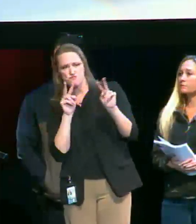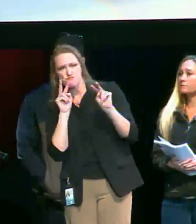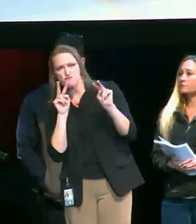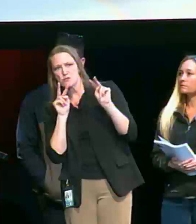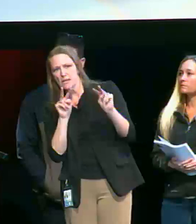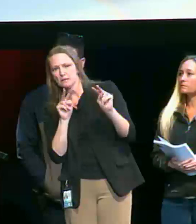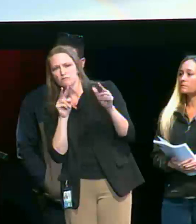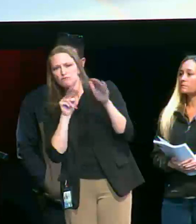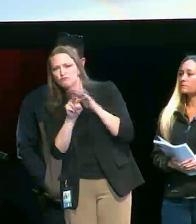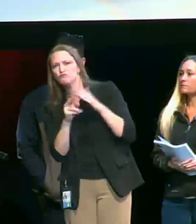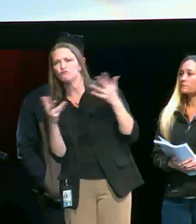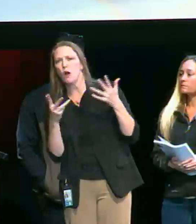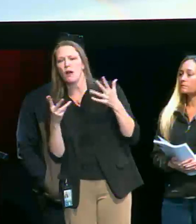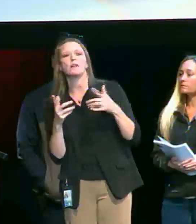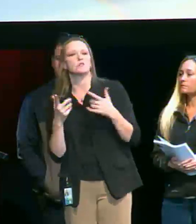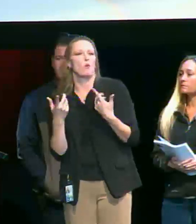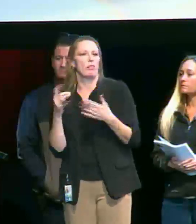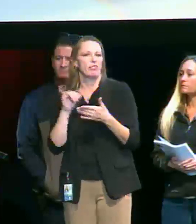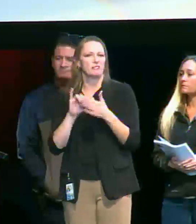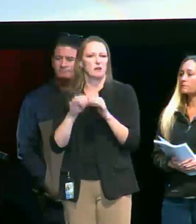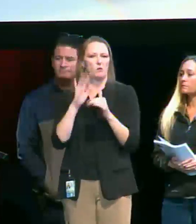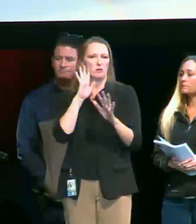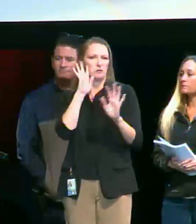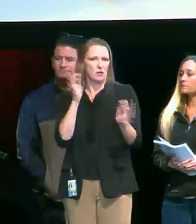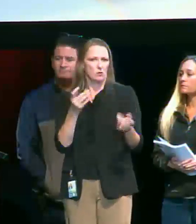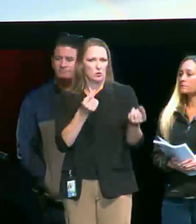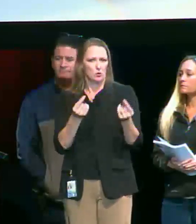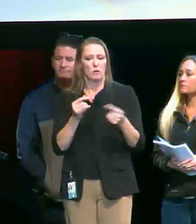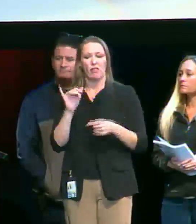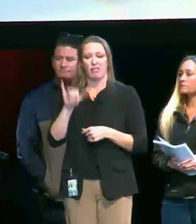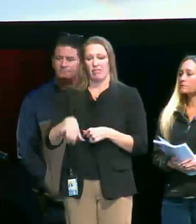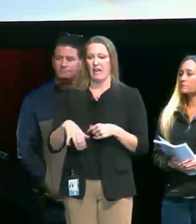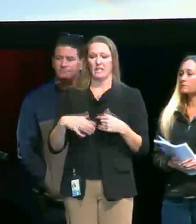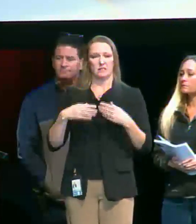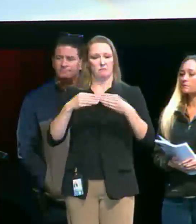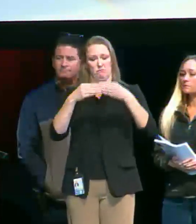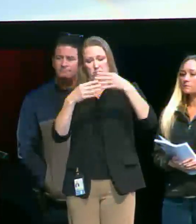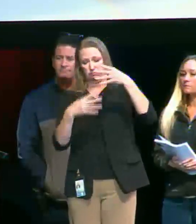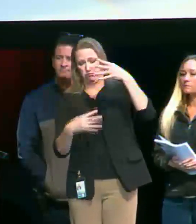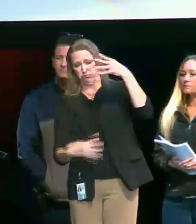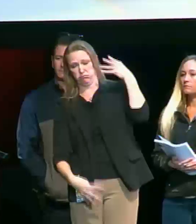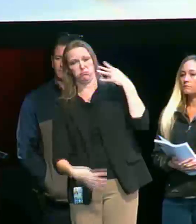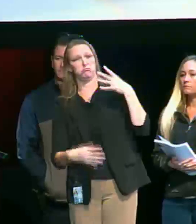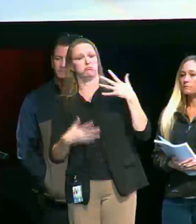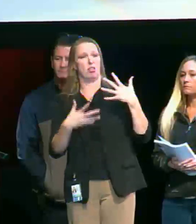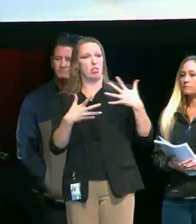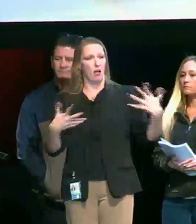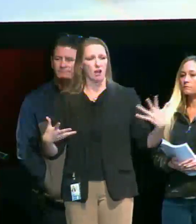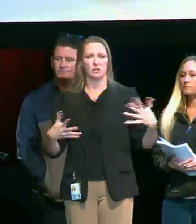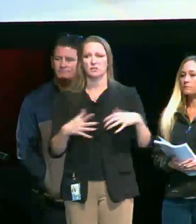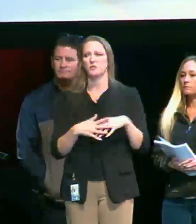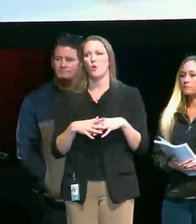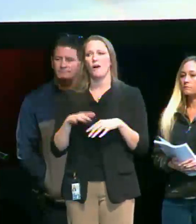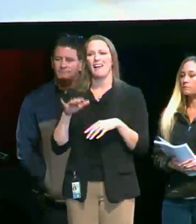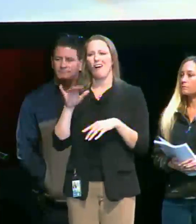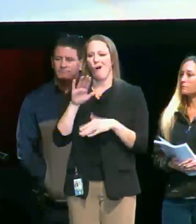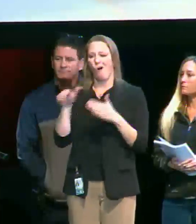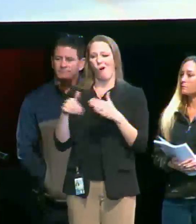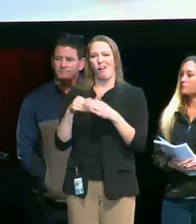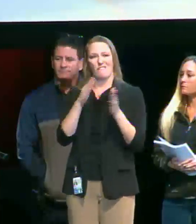quite comprehensive, and it relates to what they did during this storm's prediction.